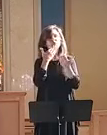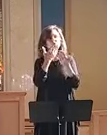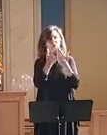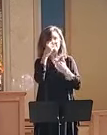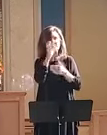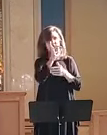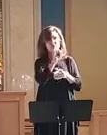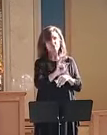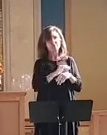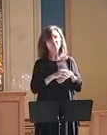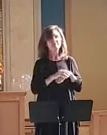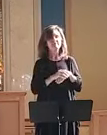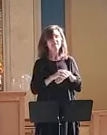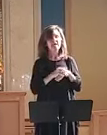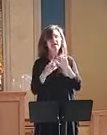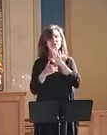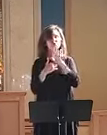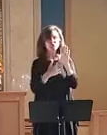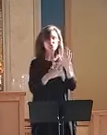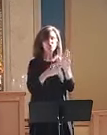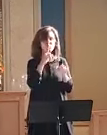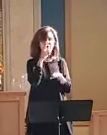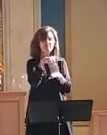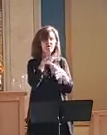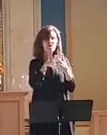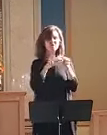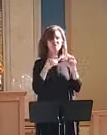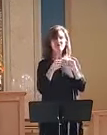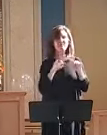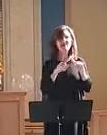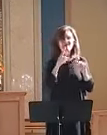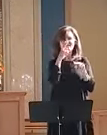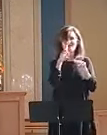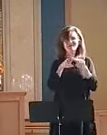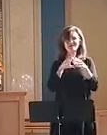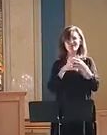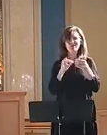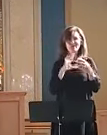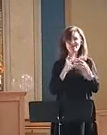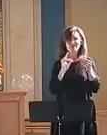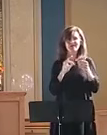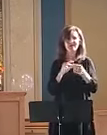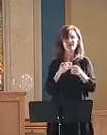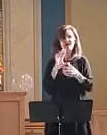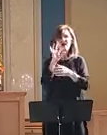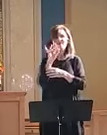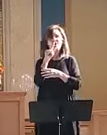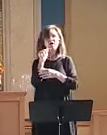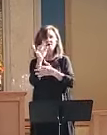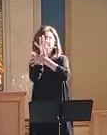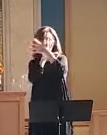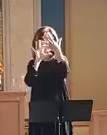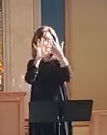Just to illustrate something for you, a false story, but a fun story. On a foggy night,